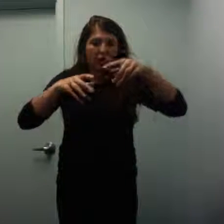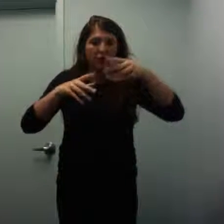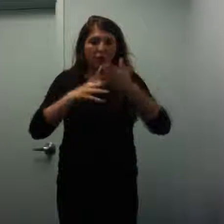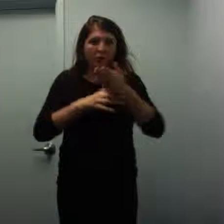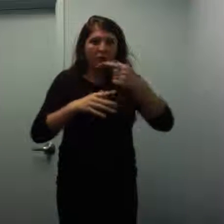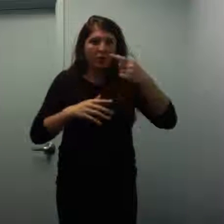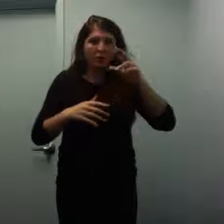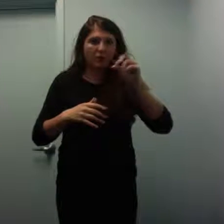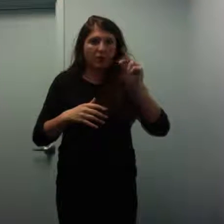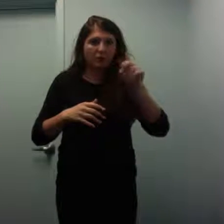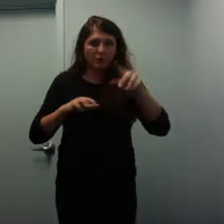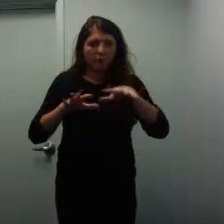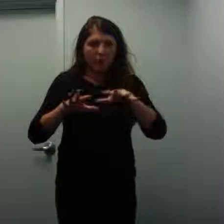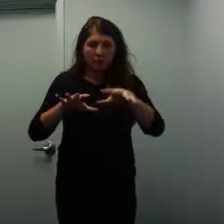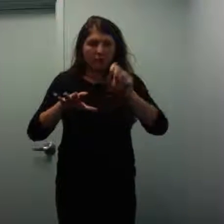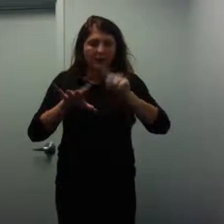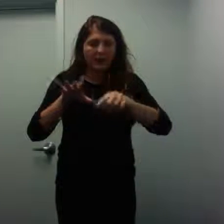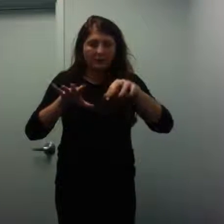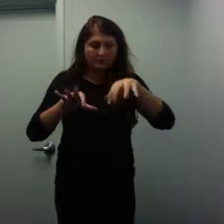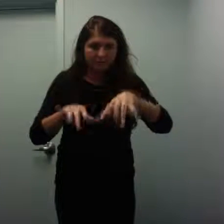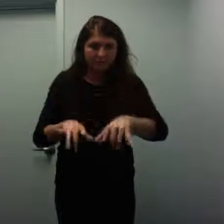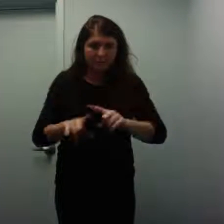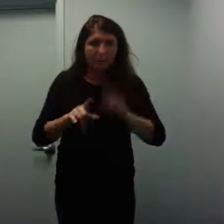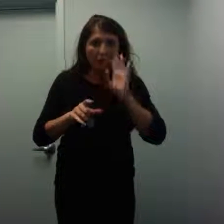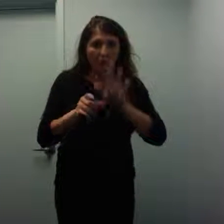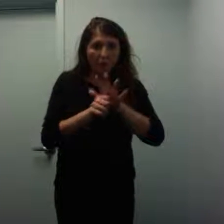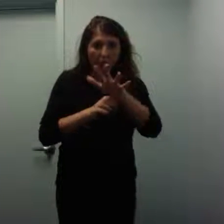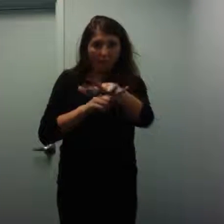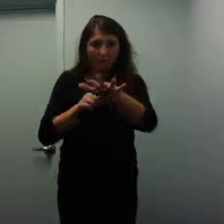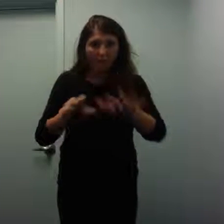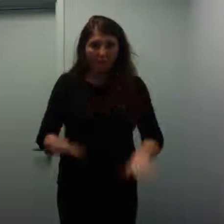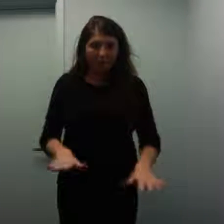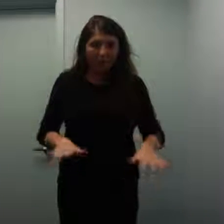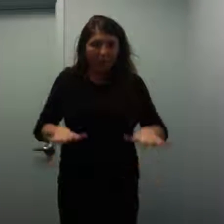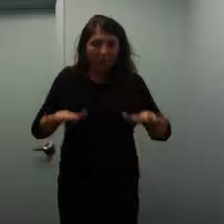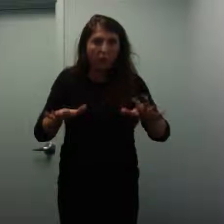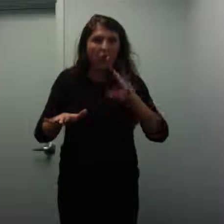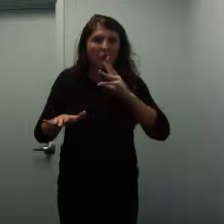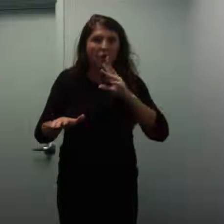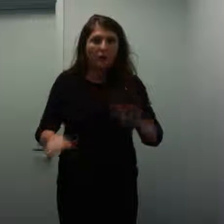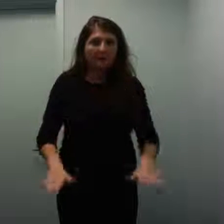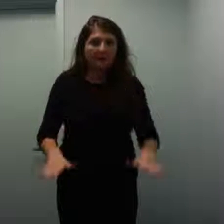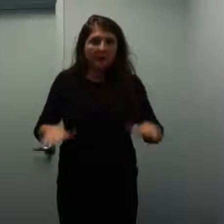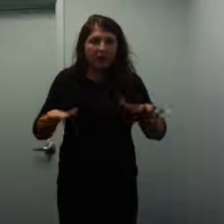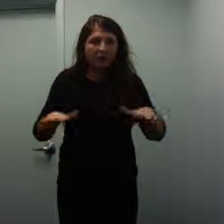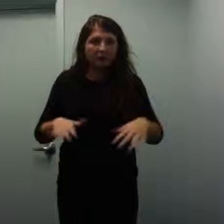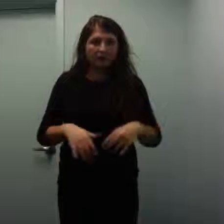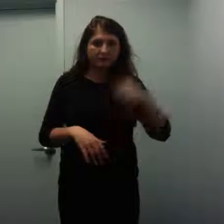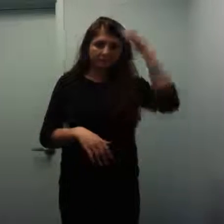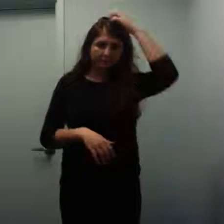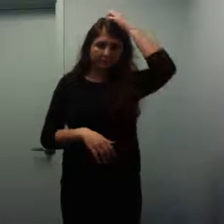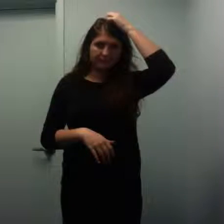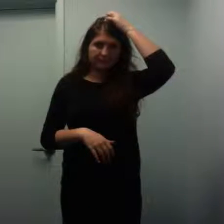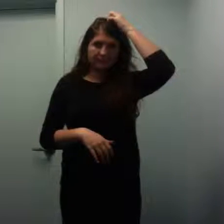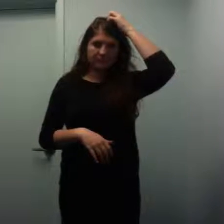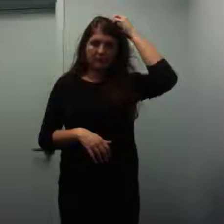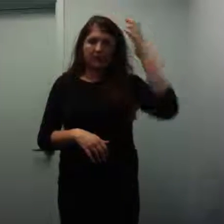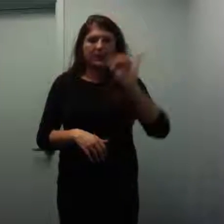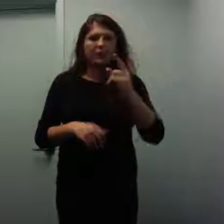last class period, talking about those canyons and things up in Colorado, and that tourist attraction over in England, where they